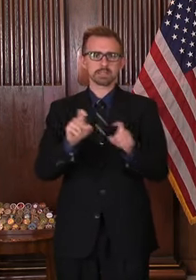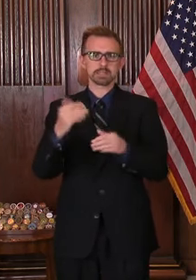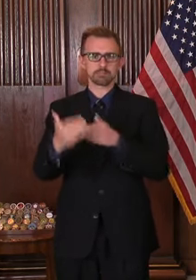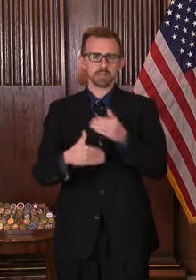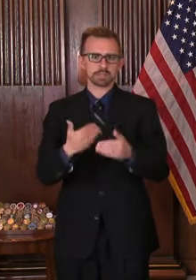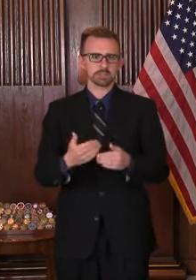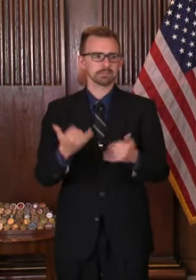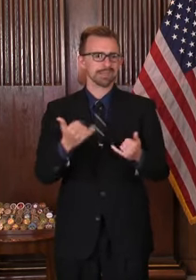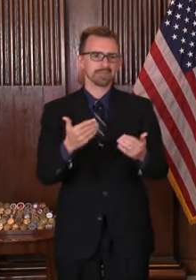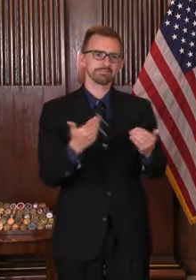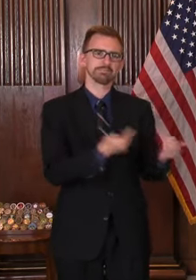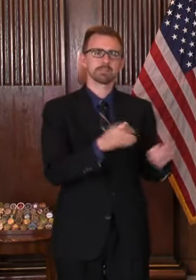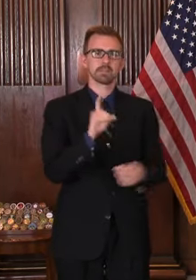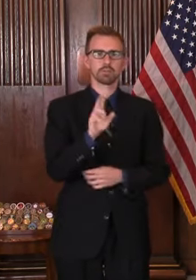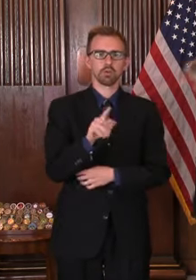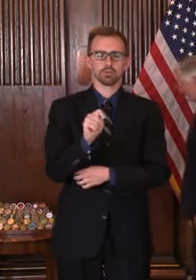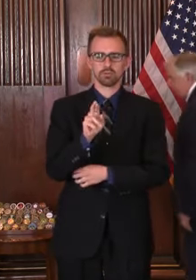Trotman.